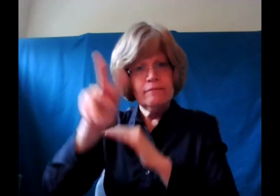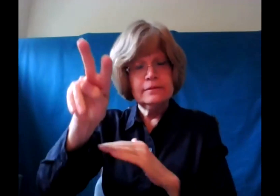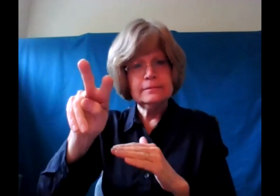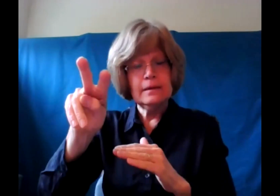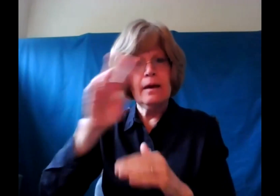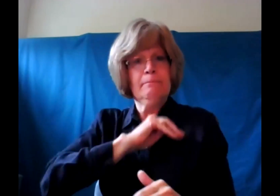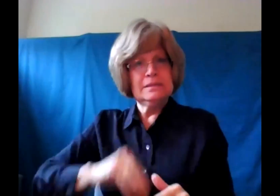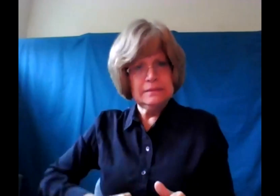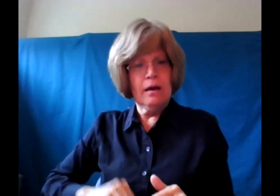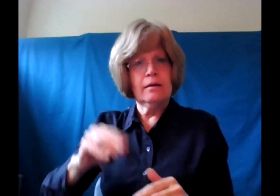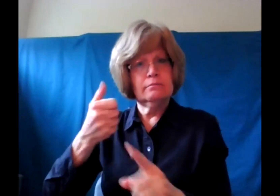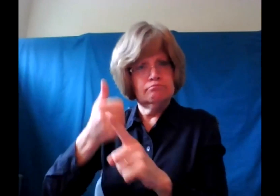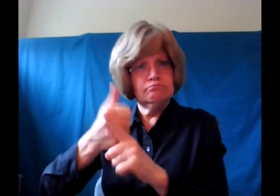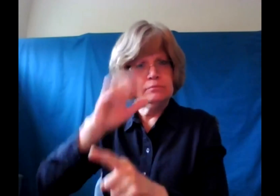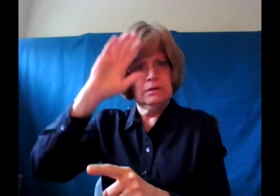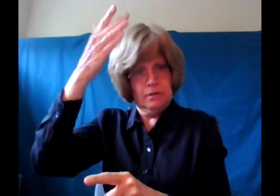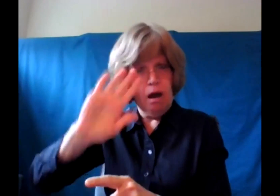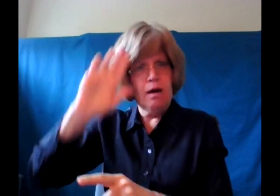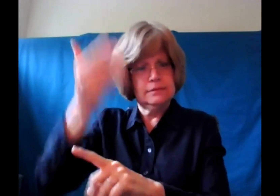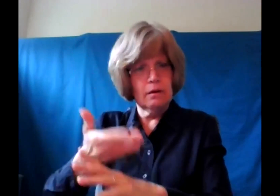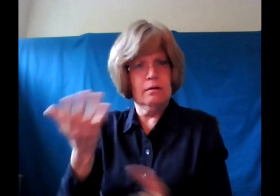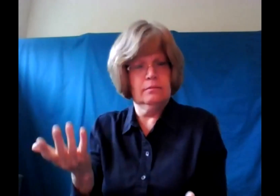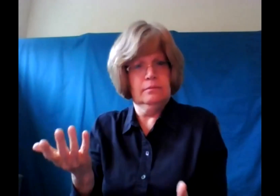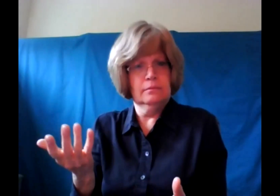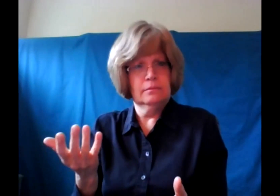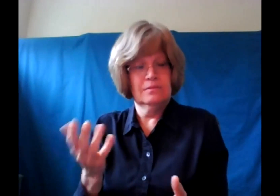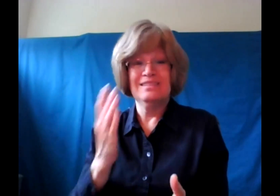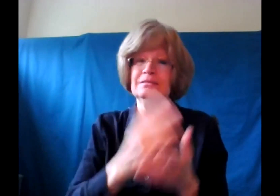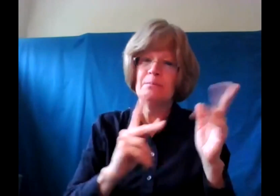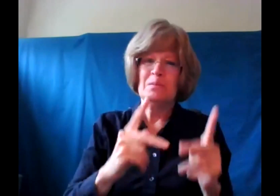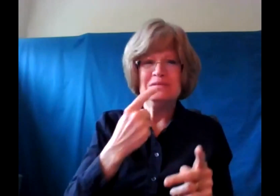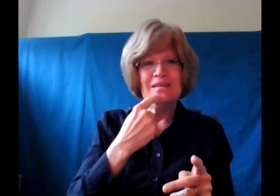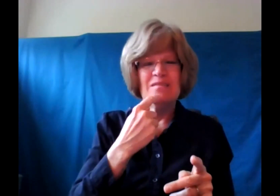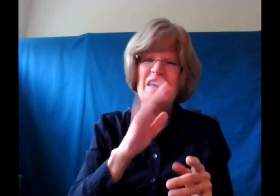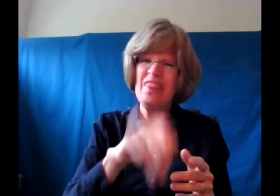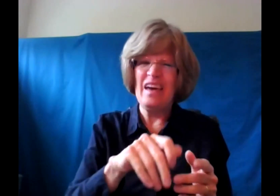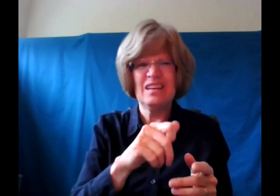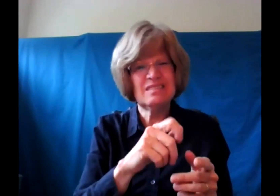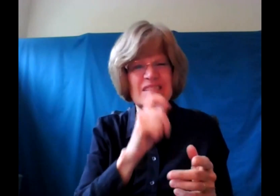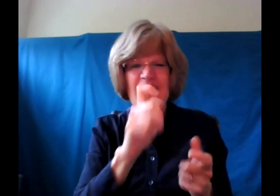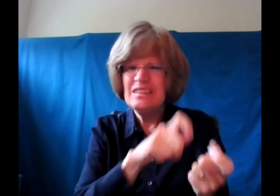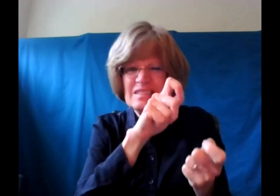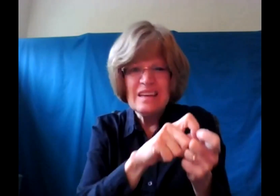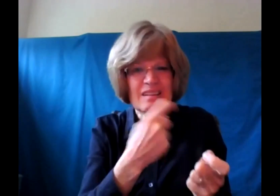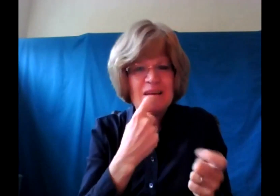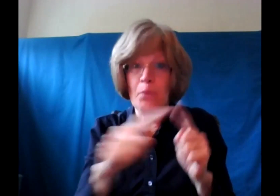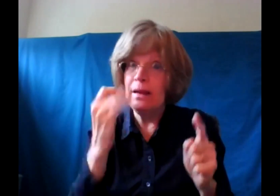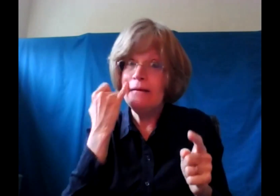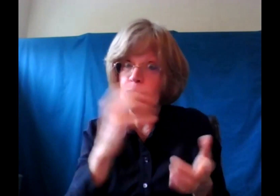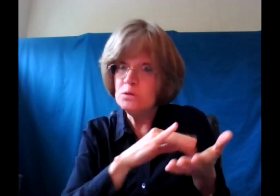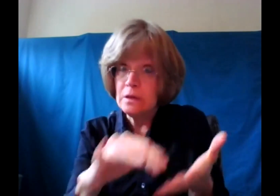that the Messiah will be the Son of God. Now, some people say, well, it didn't quite say that, but if you do the study.